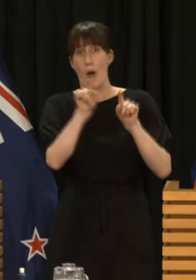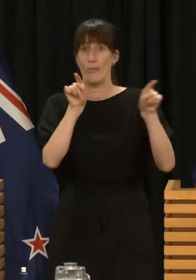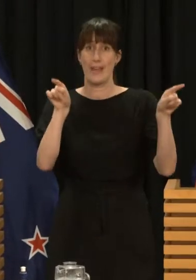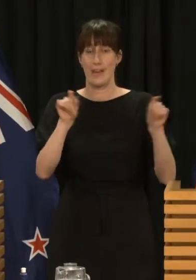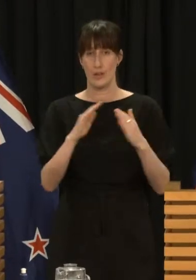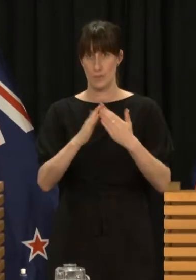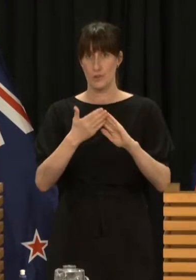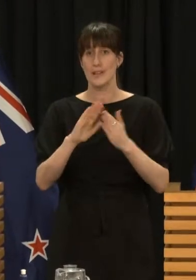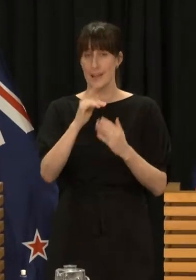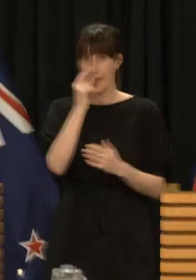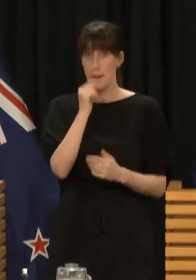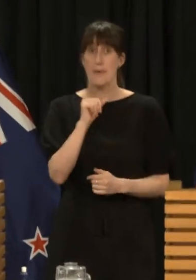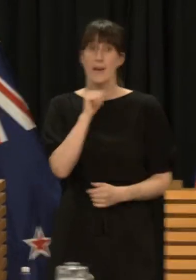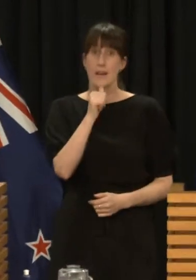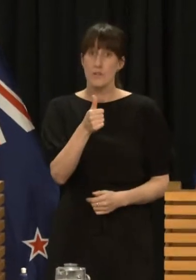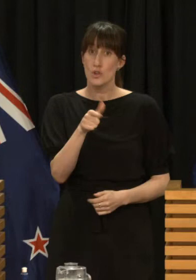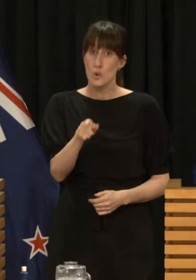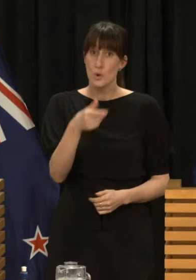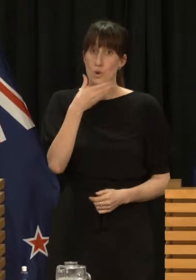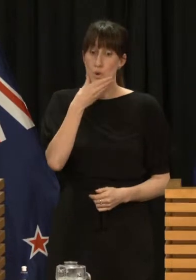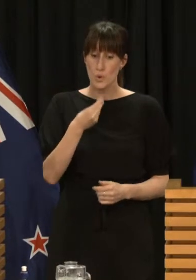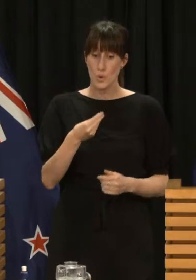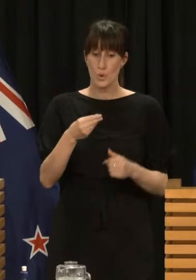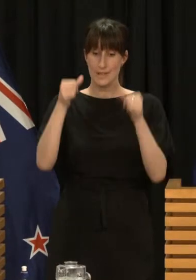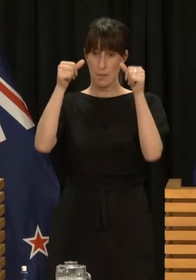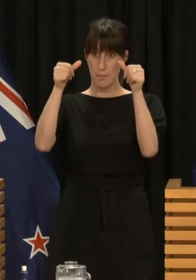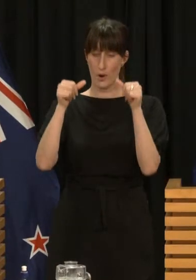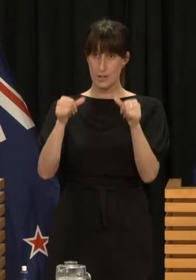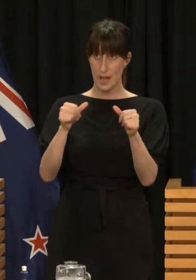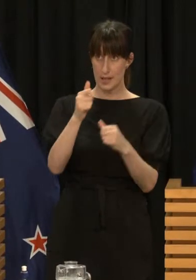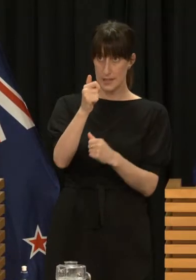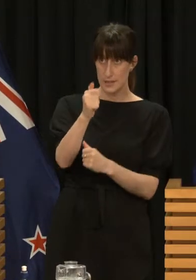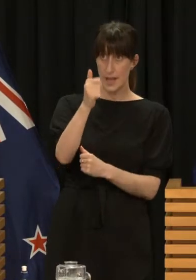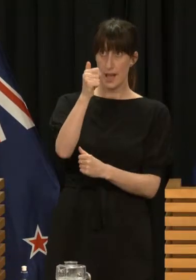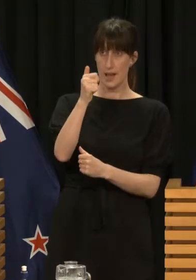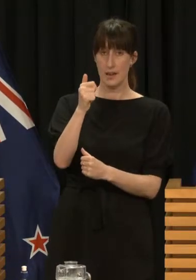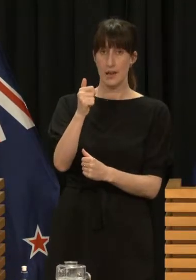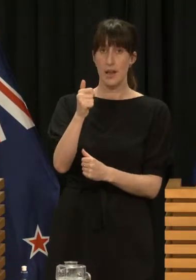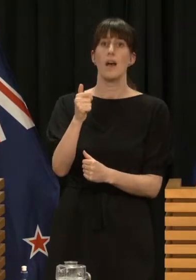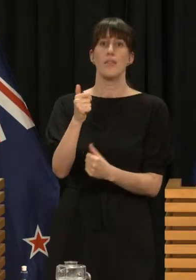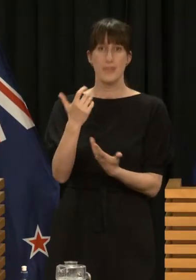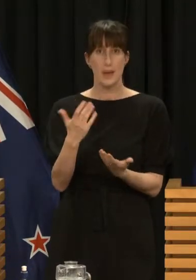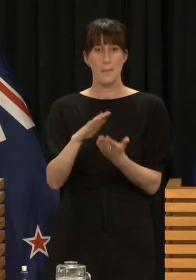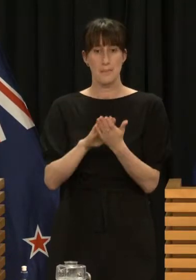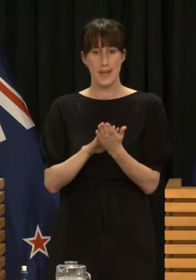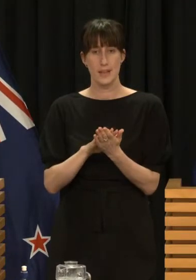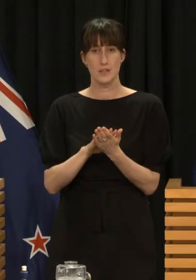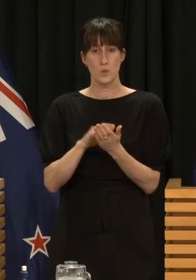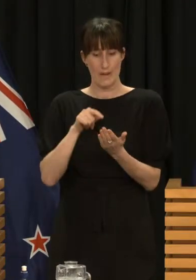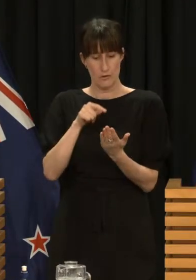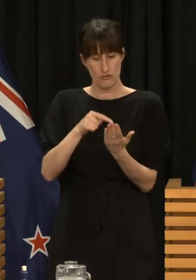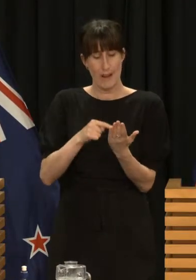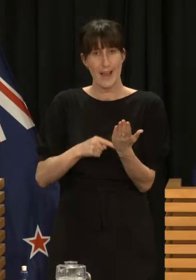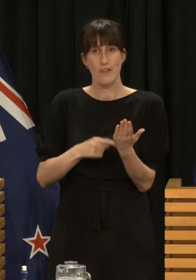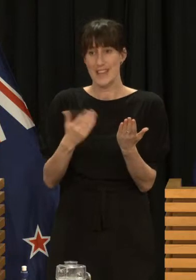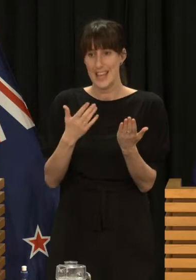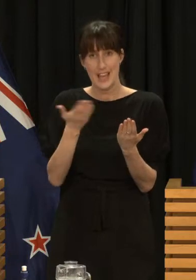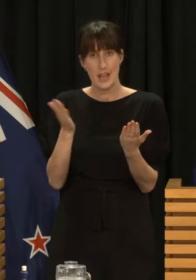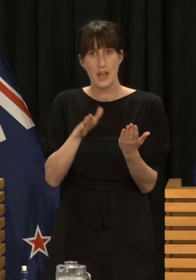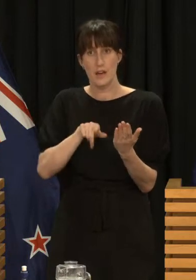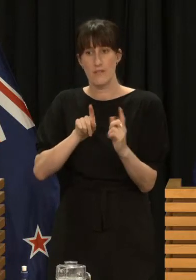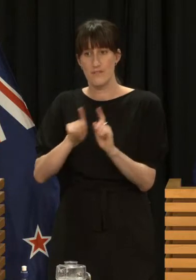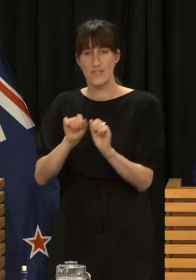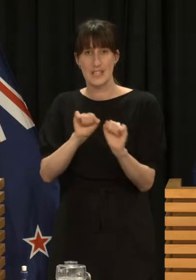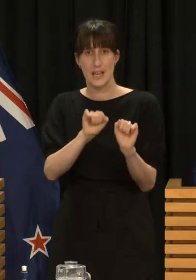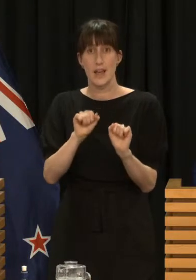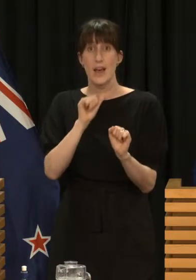to scan in with the app means that we can quickly inform you if you have been exposed to the virus, so that you can take